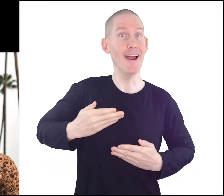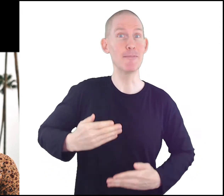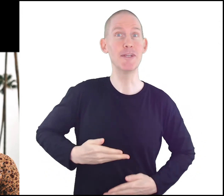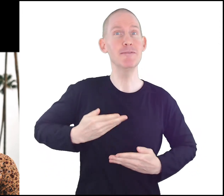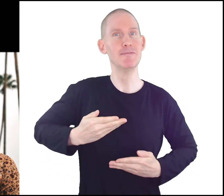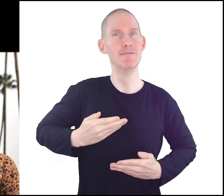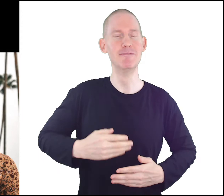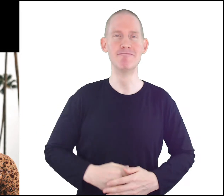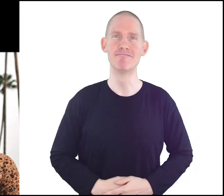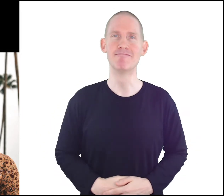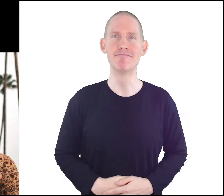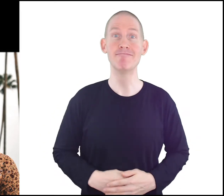Happy.